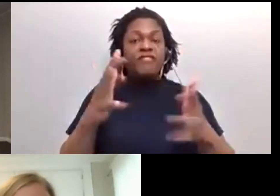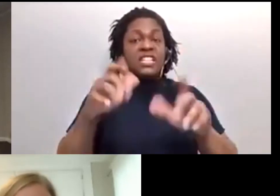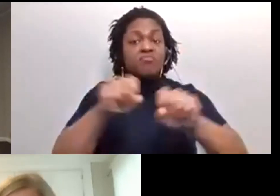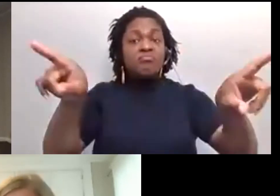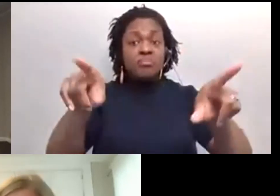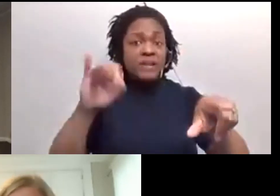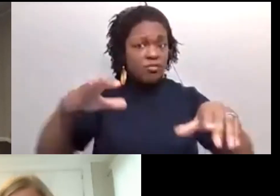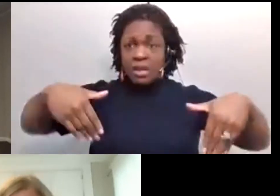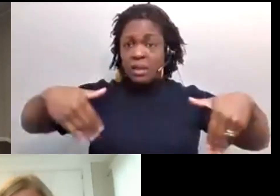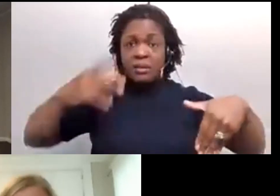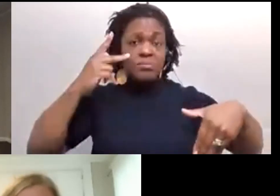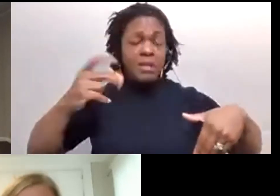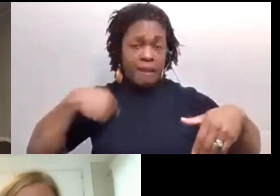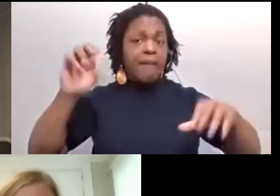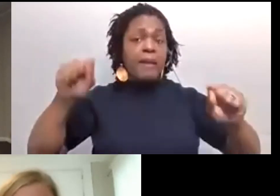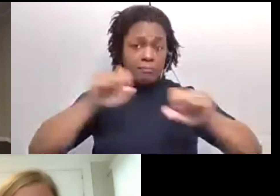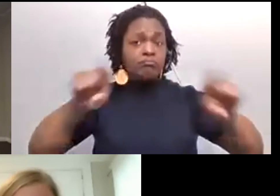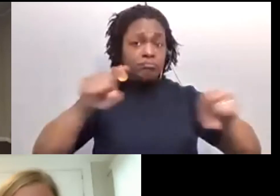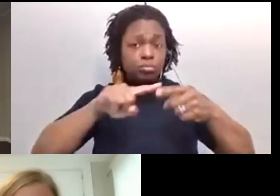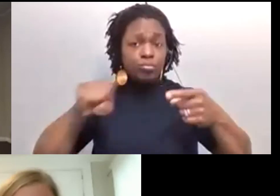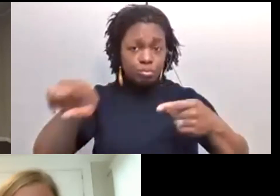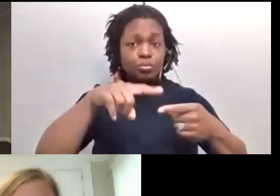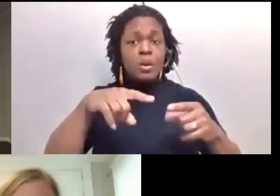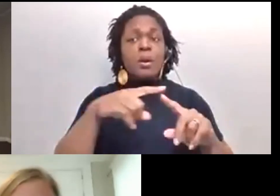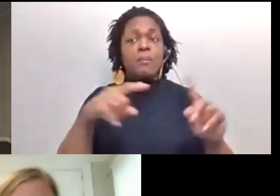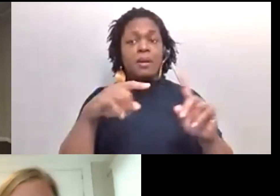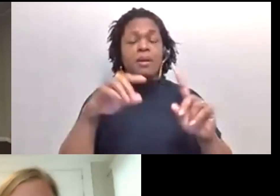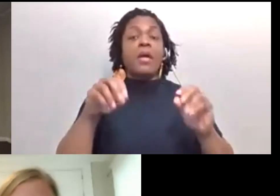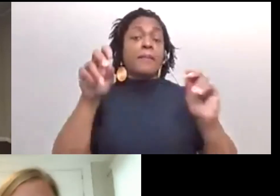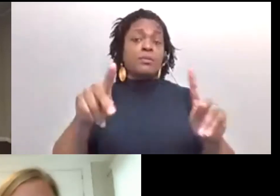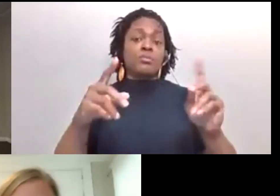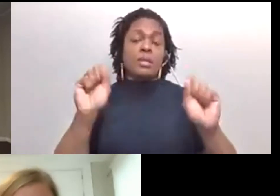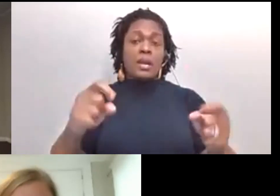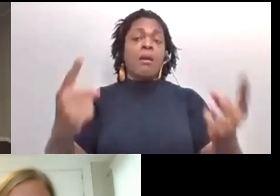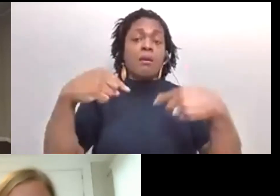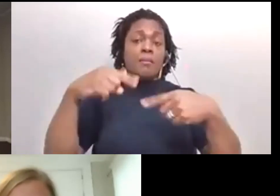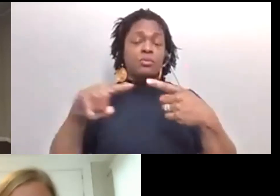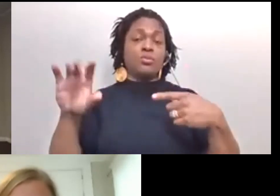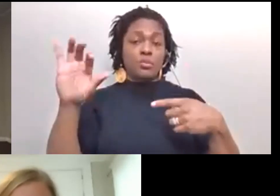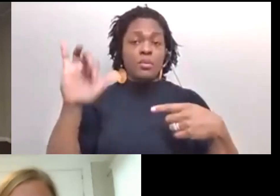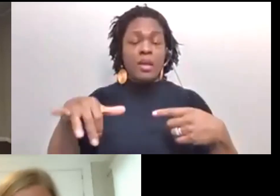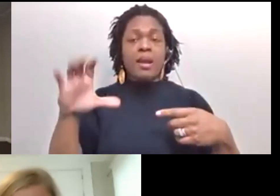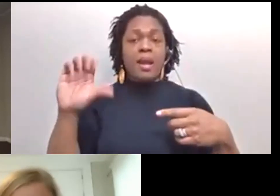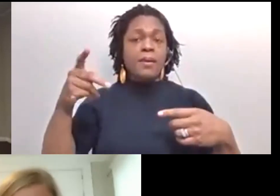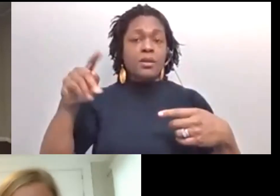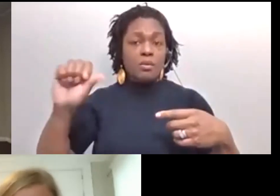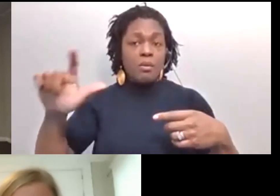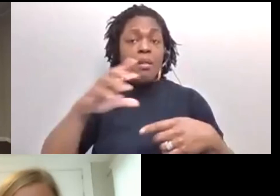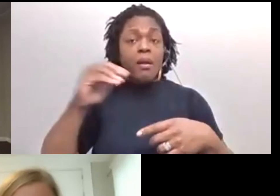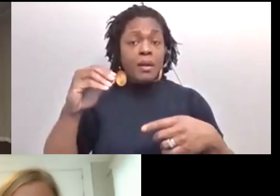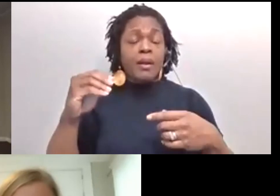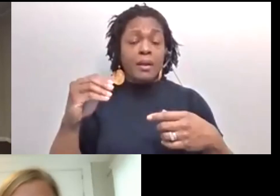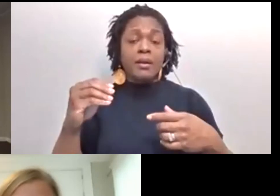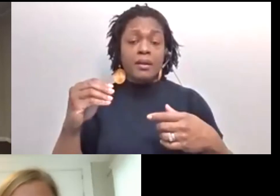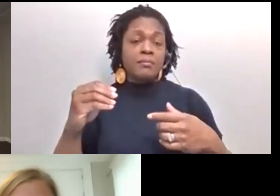it. But this might be an opportunity to come to the Capitol and with us and kind of talk about those